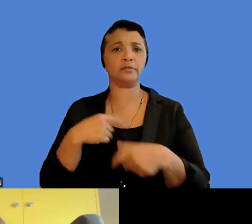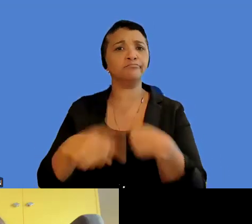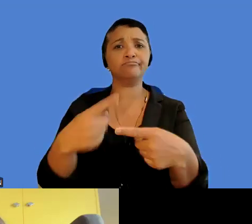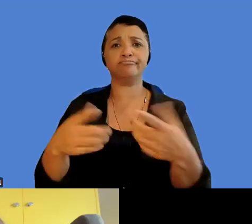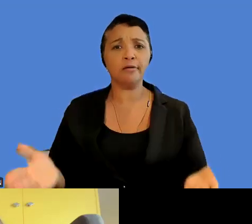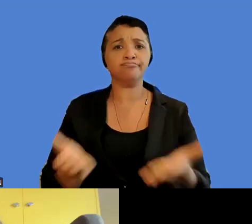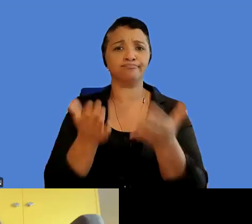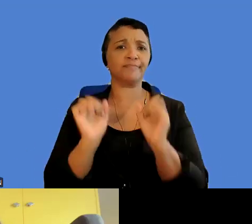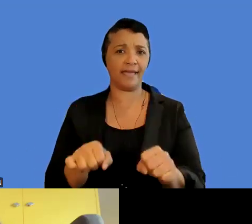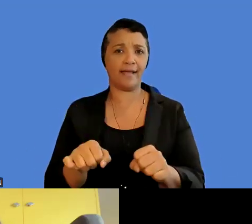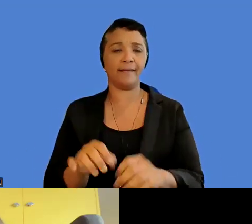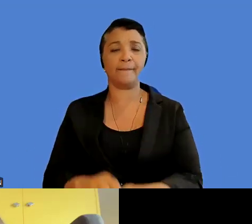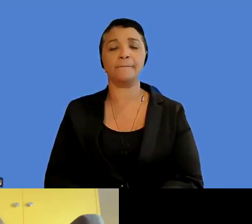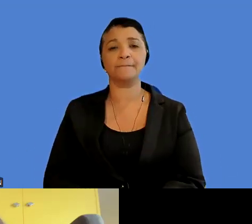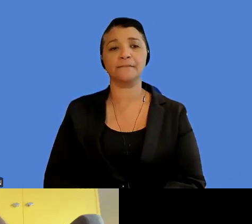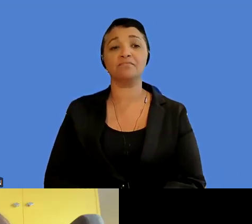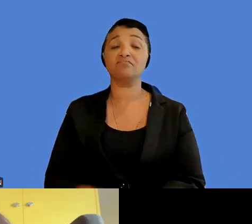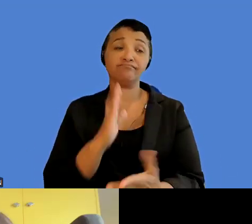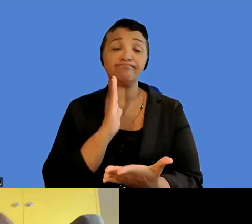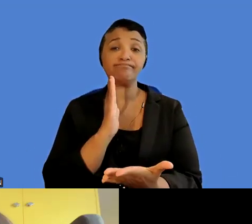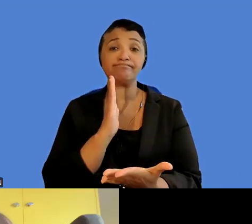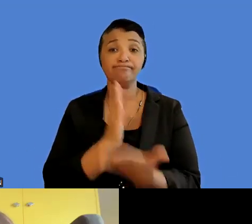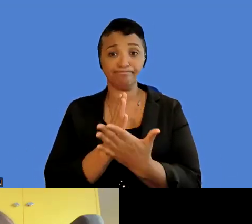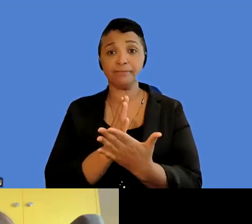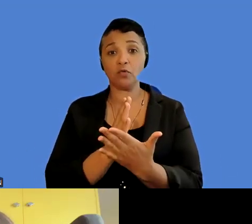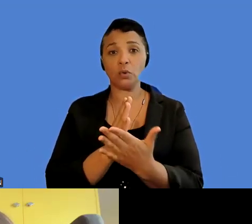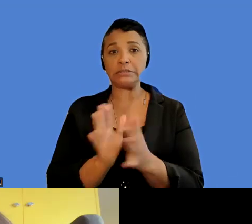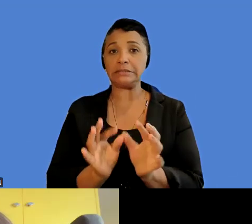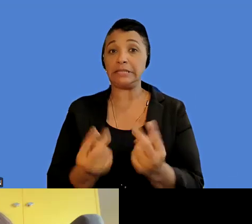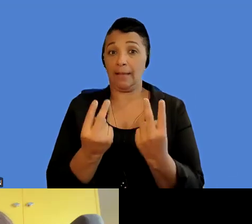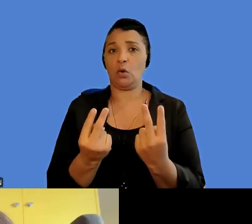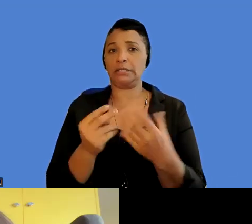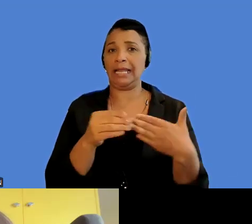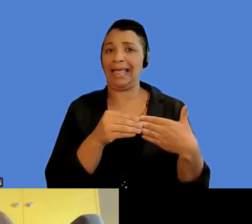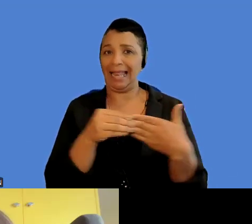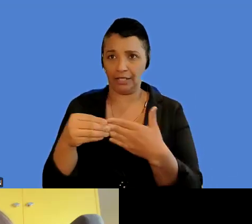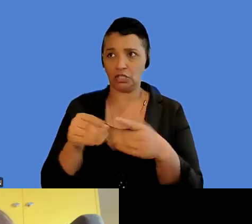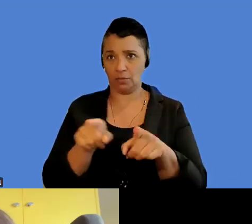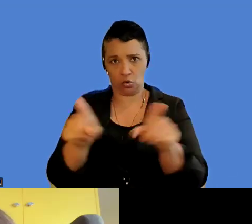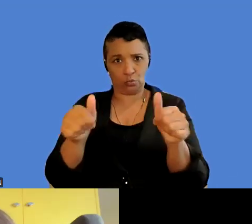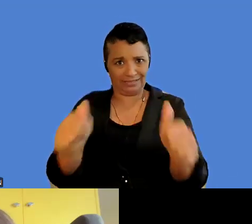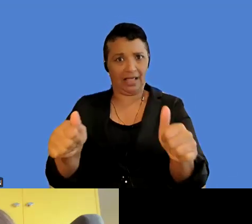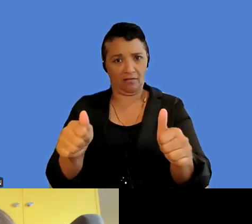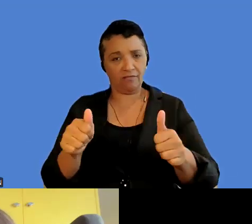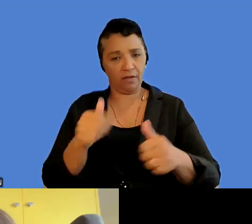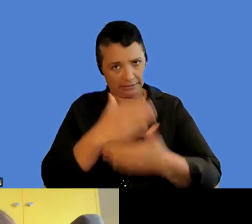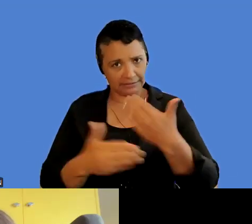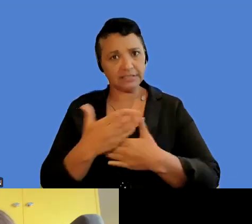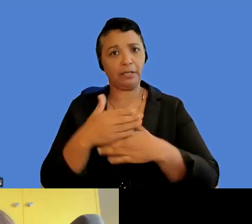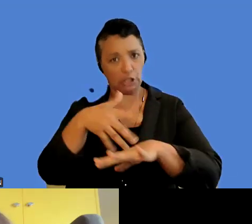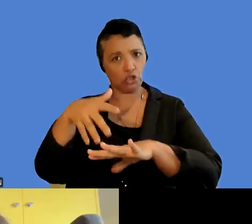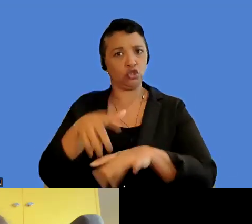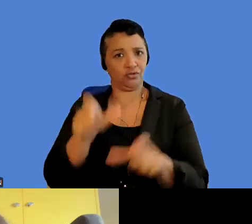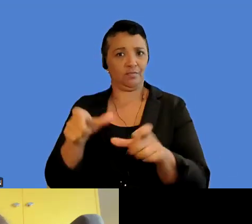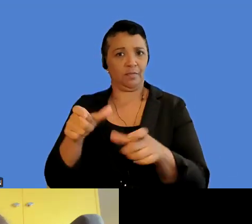you. But of course, that it is essential that the leadership does come from you, from Indigenous people with disabilities.